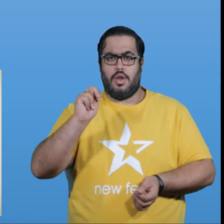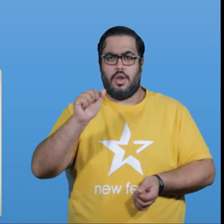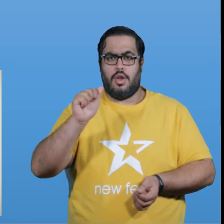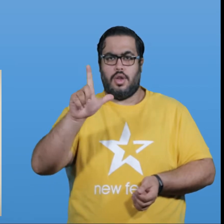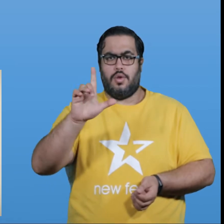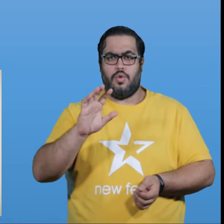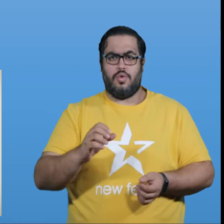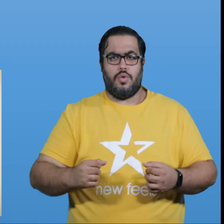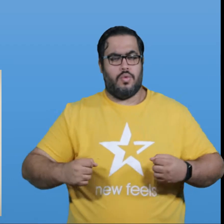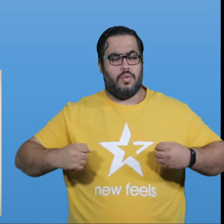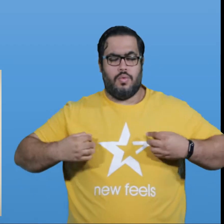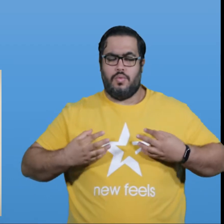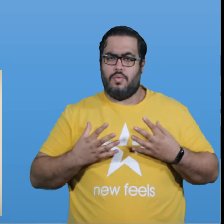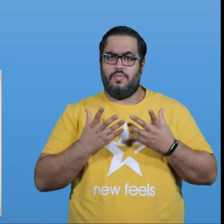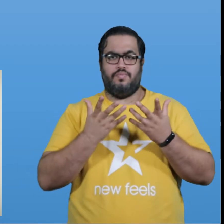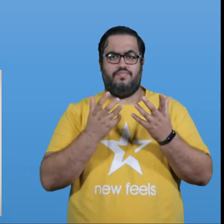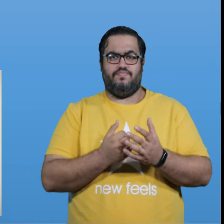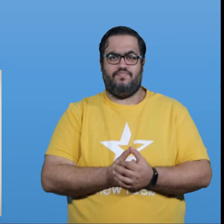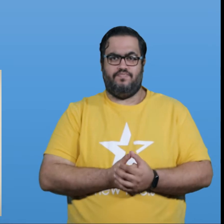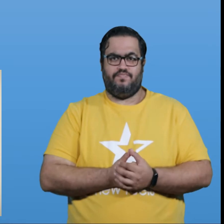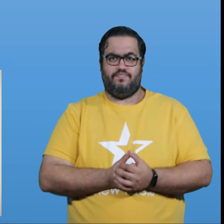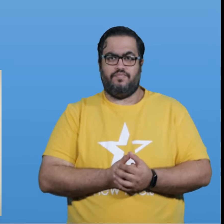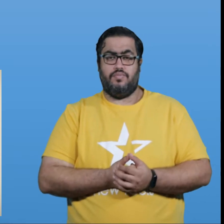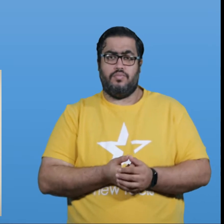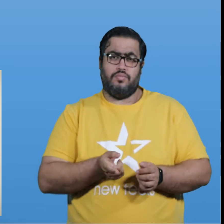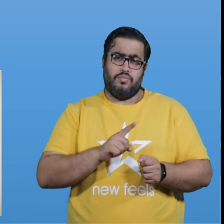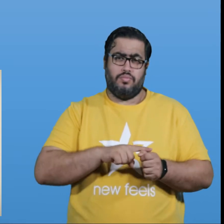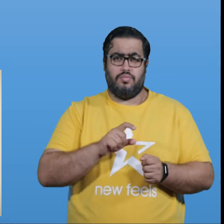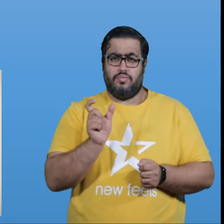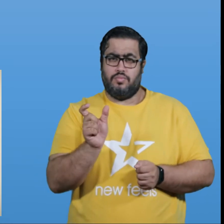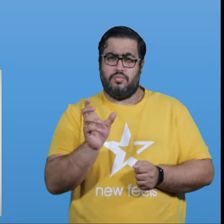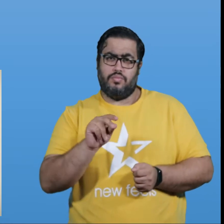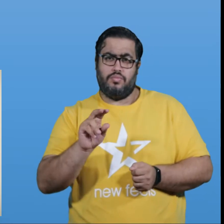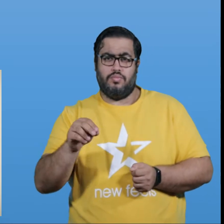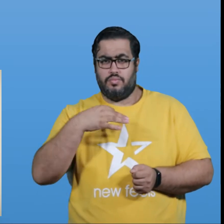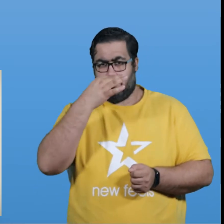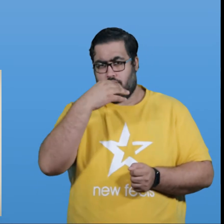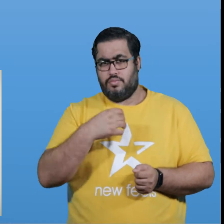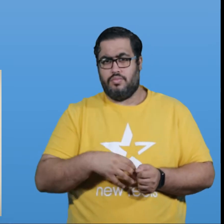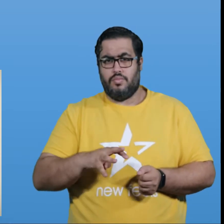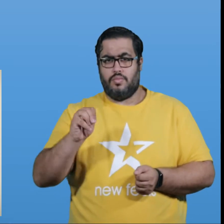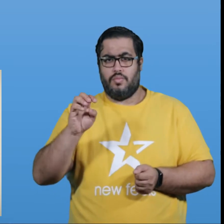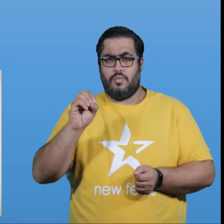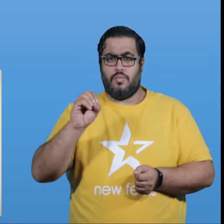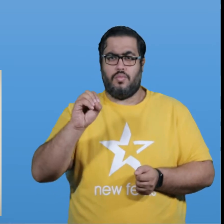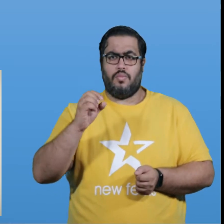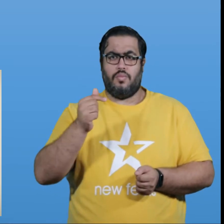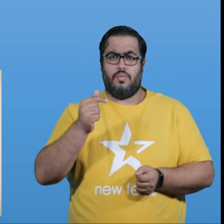been consistently produced since the 7th century. And the image is a form of one of